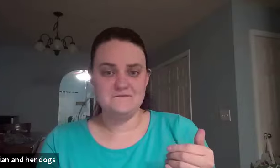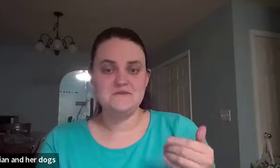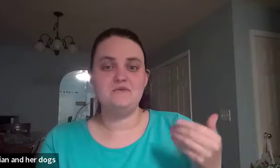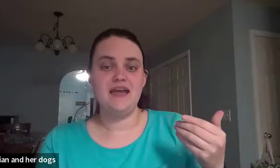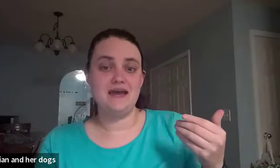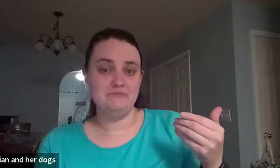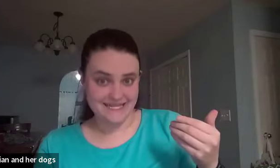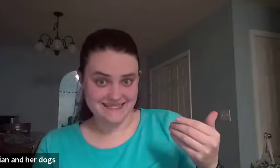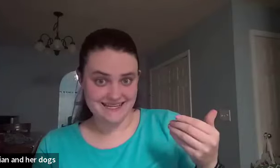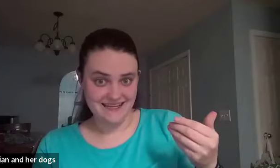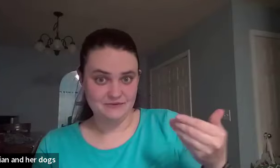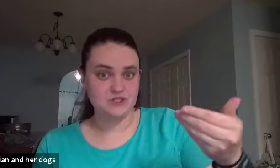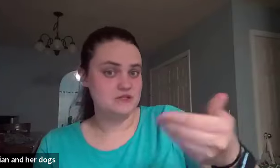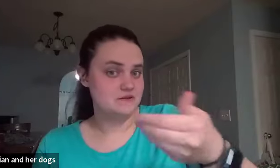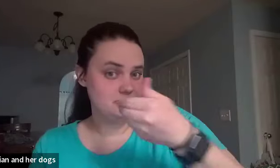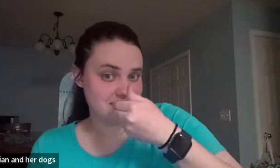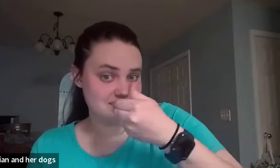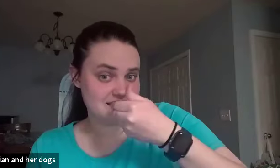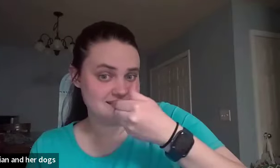So we had pizza, which was pizza.